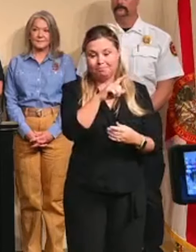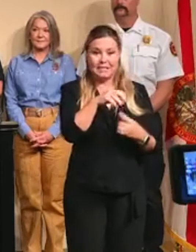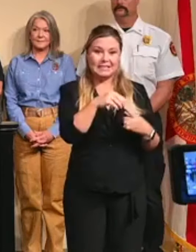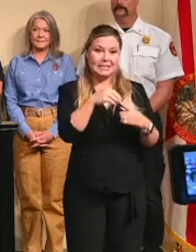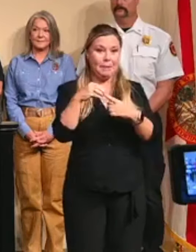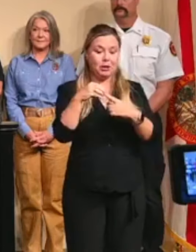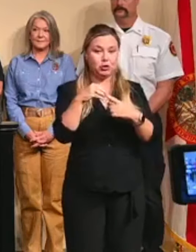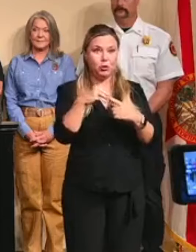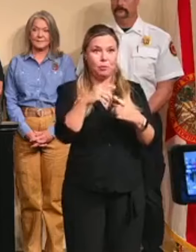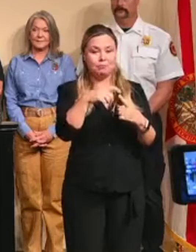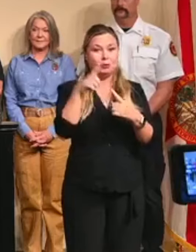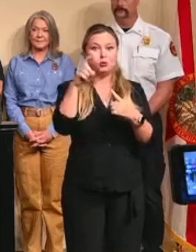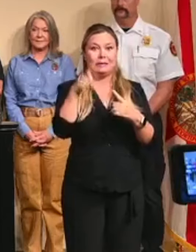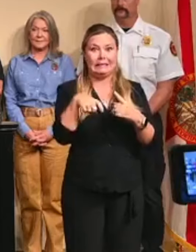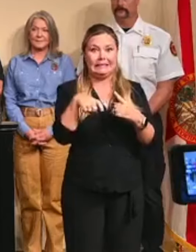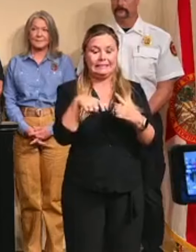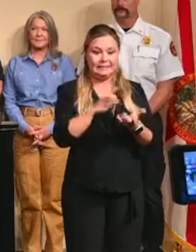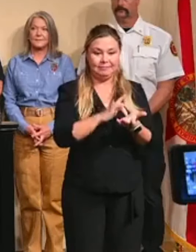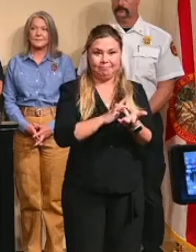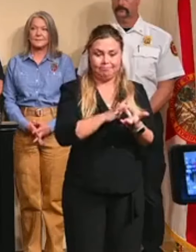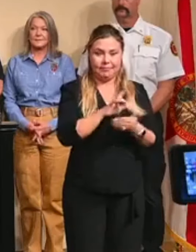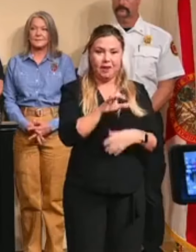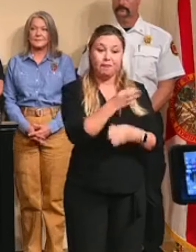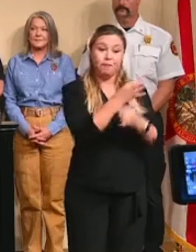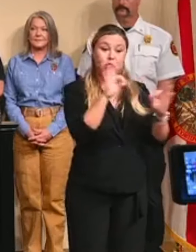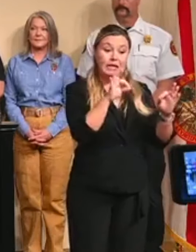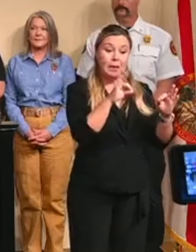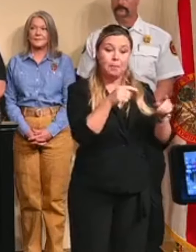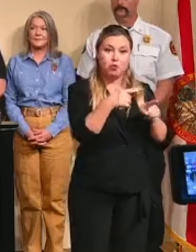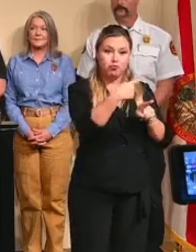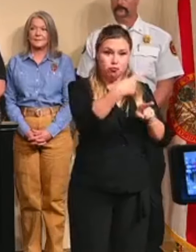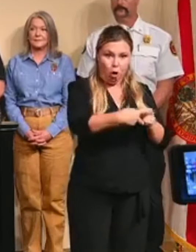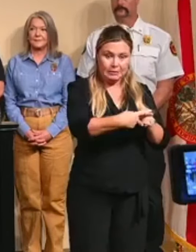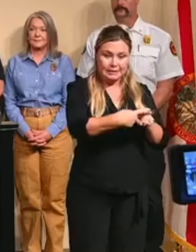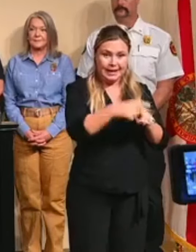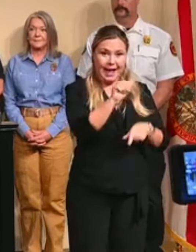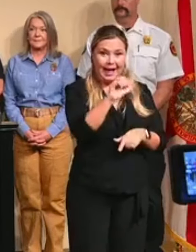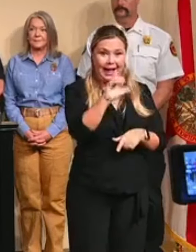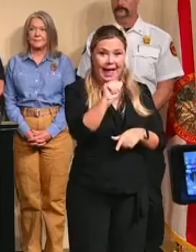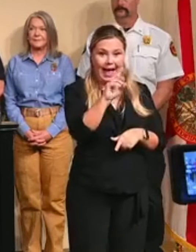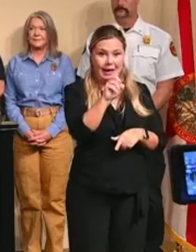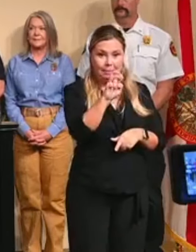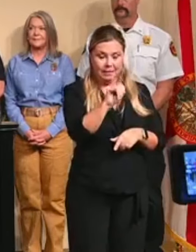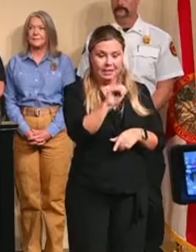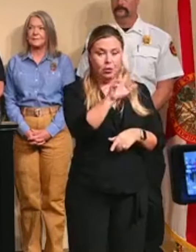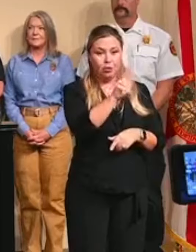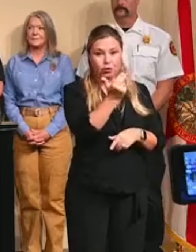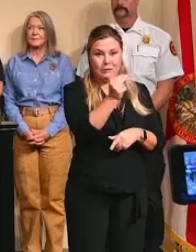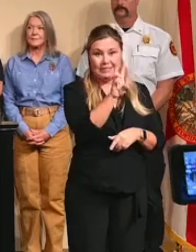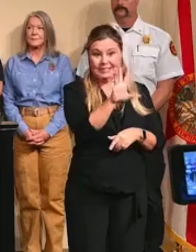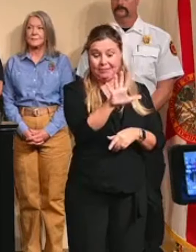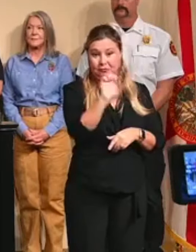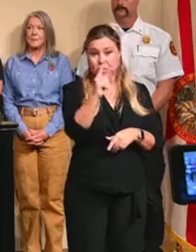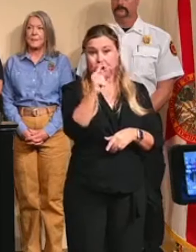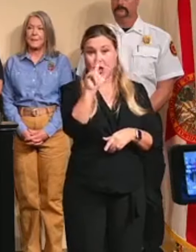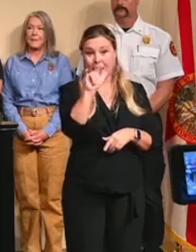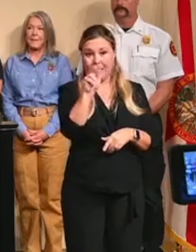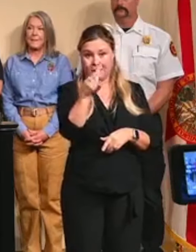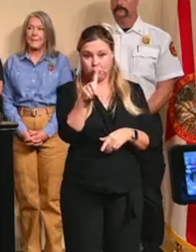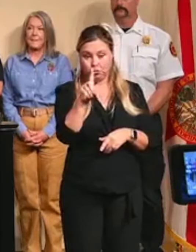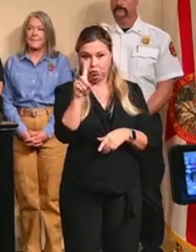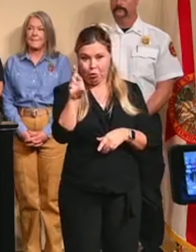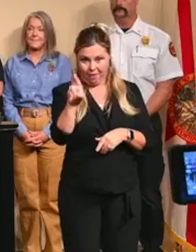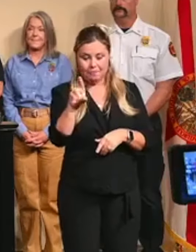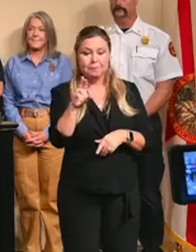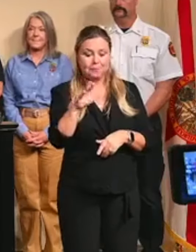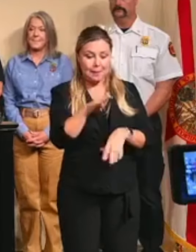medical needs shelter at Freedom Crossing Academy, which is located at 1365 Shetland Drive, a pet-friendly